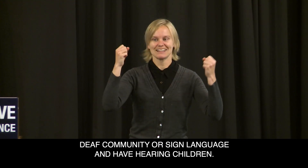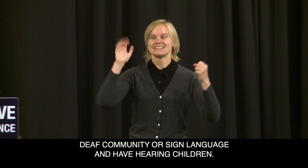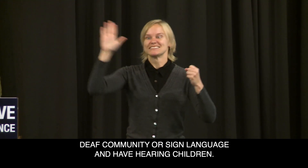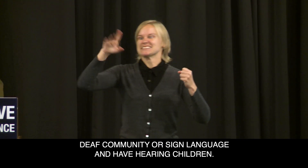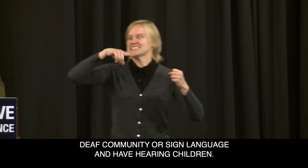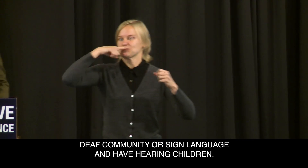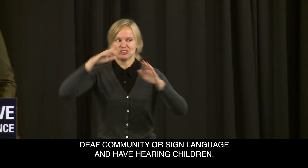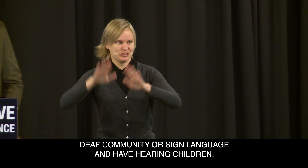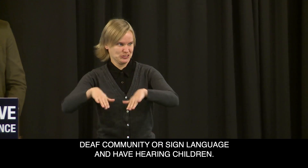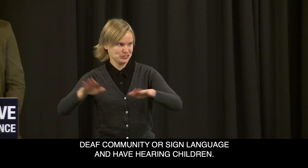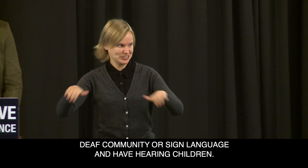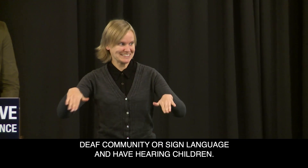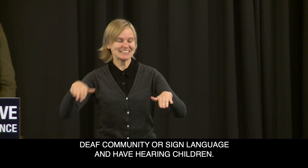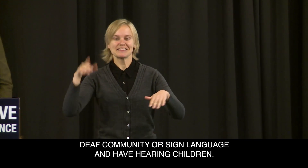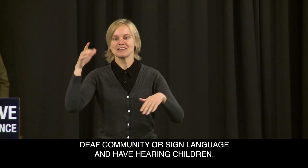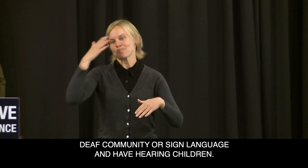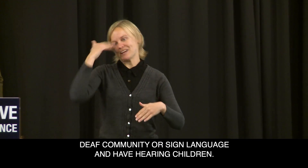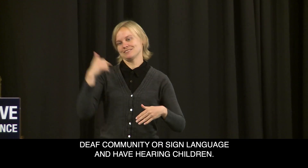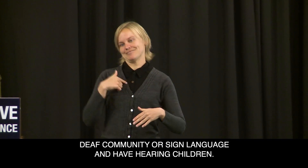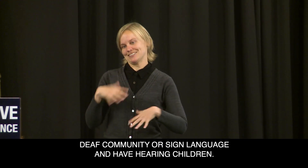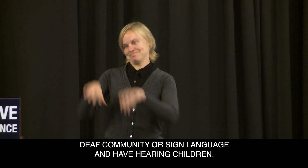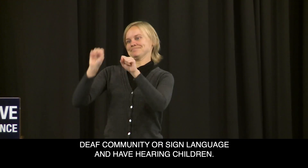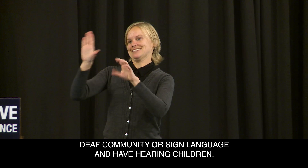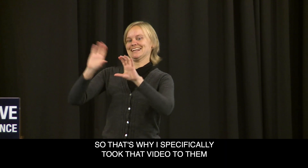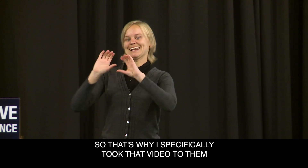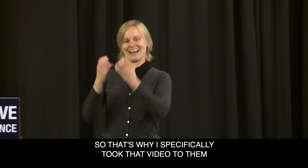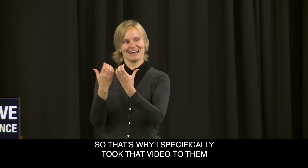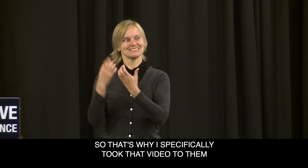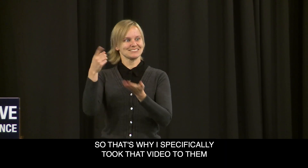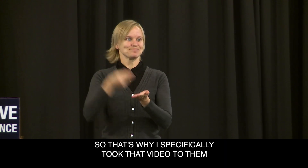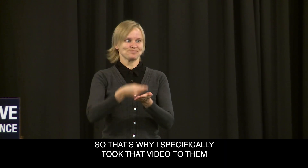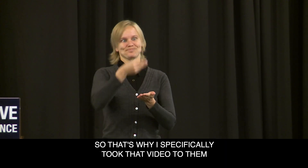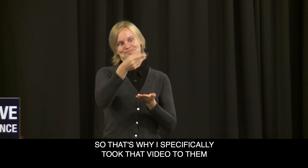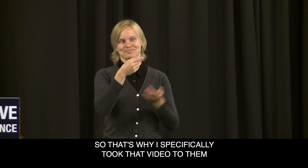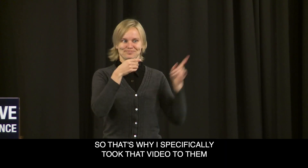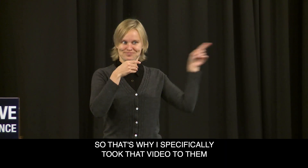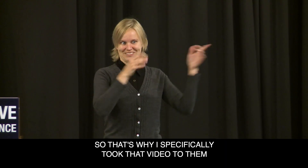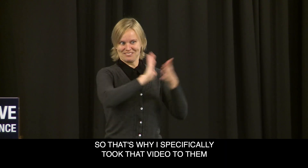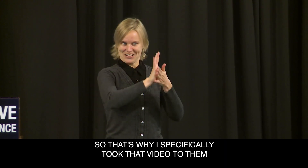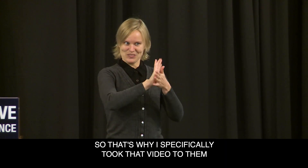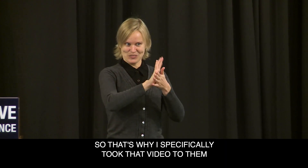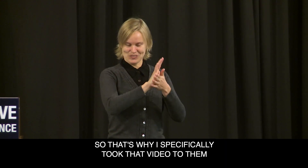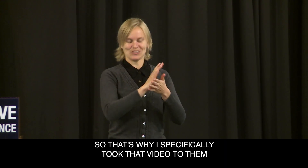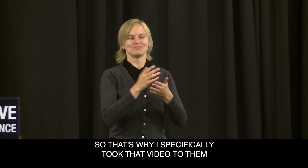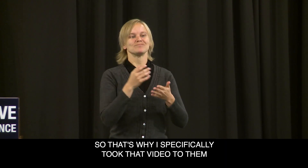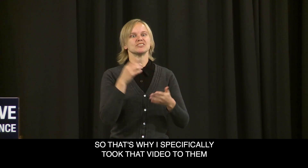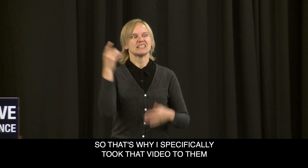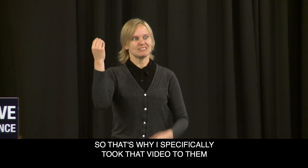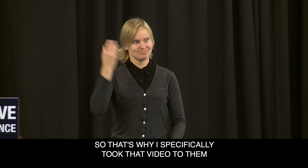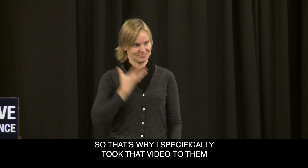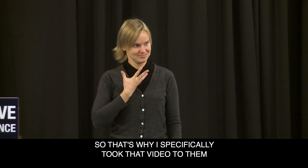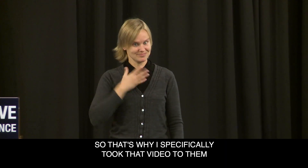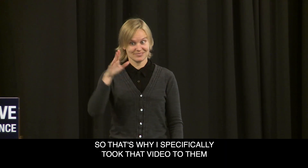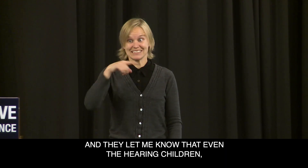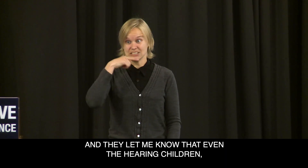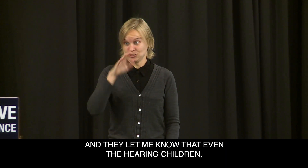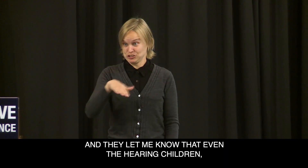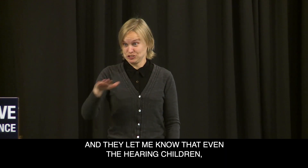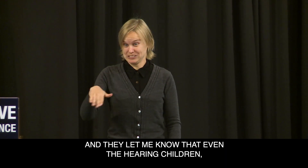the deaf community or sign language and have hearing children. So that's why I specifically took that video to them, and they let me know that